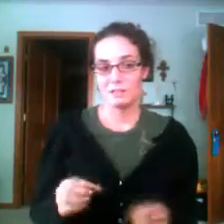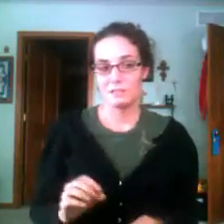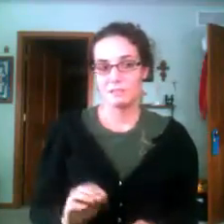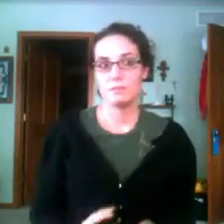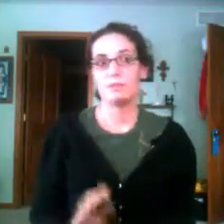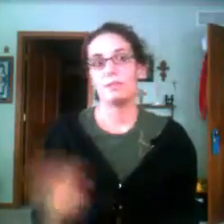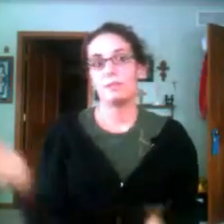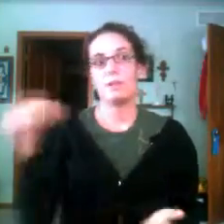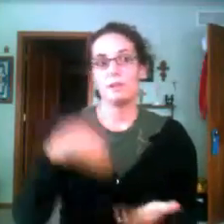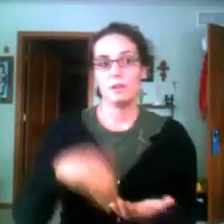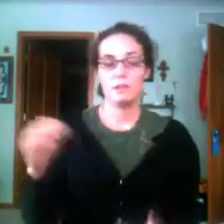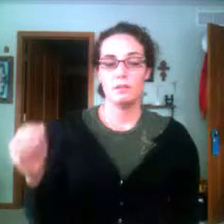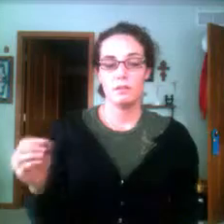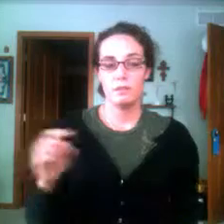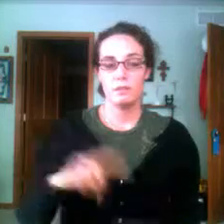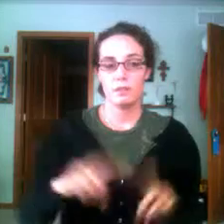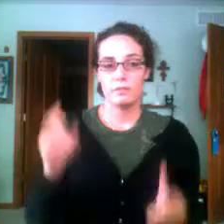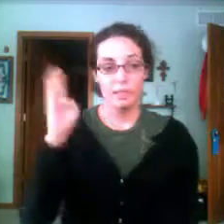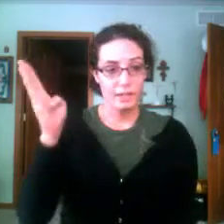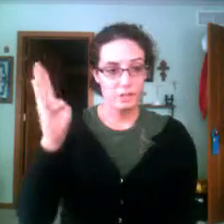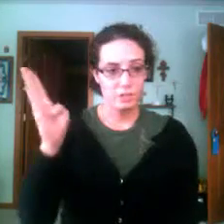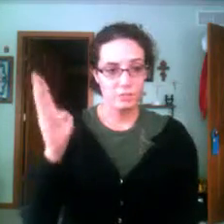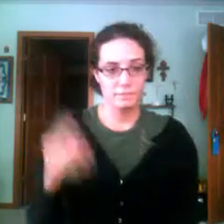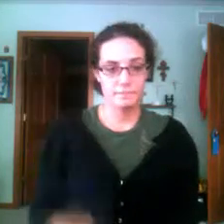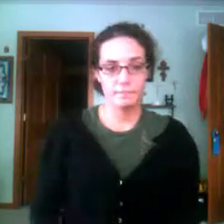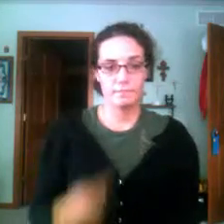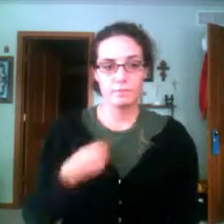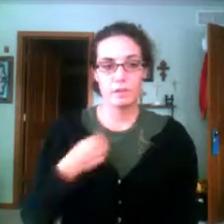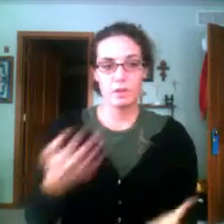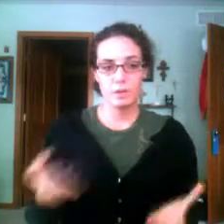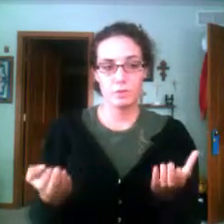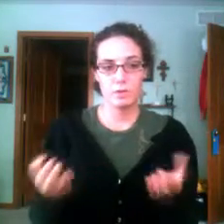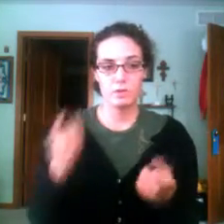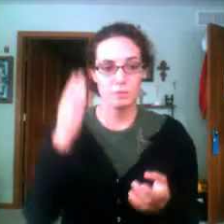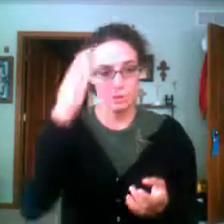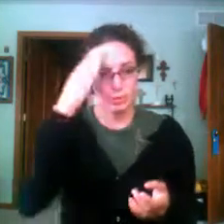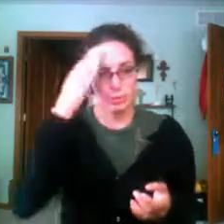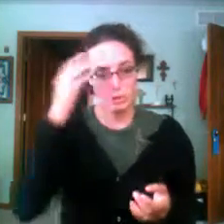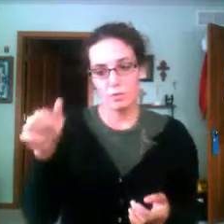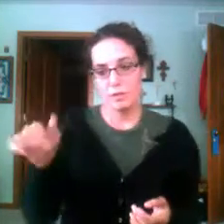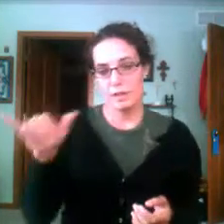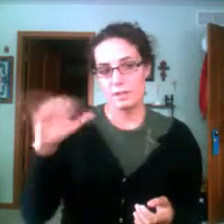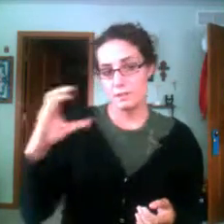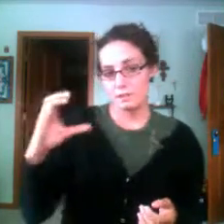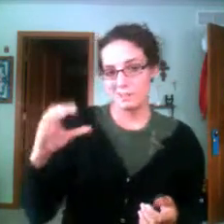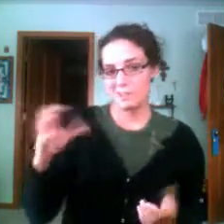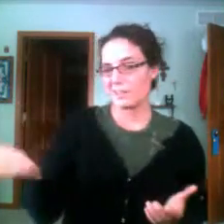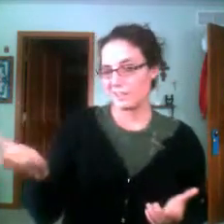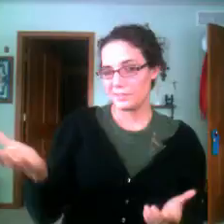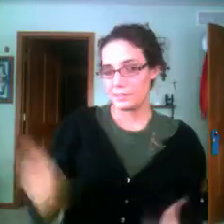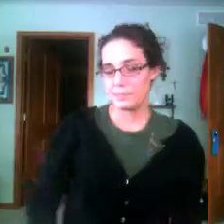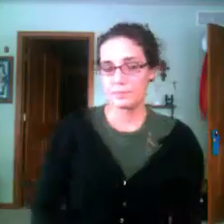for another lecture. But I want you to be aware of their existence. Another example of a complex number